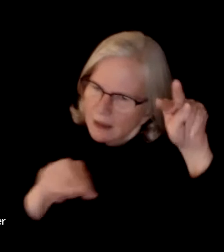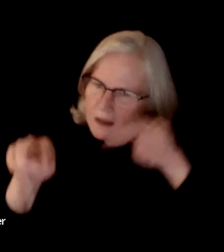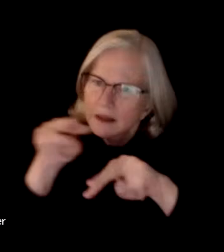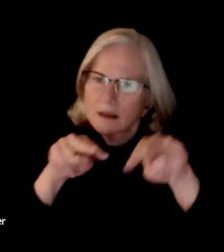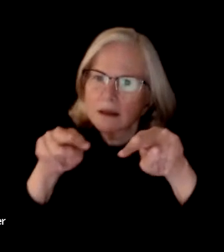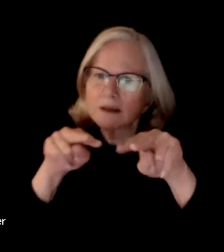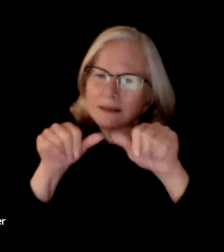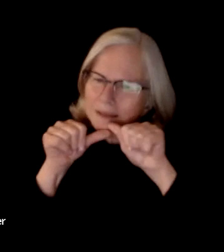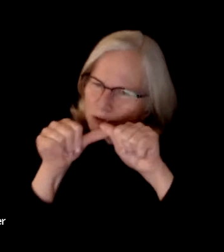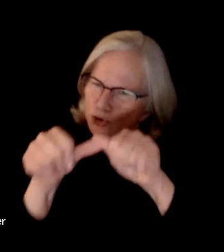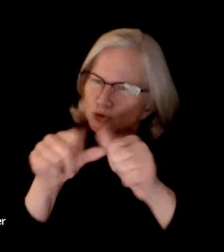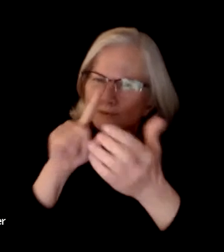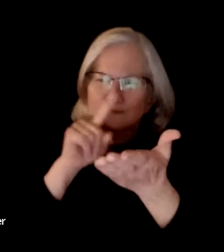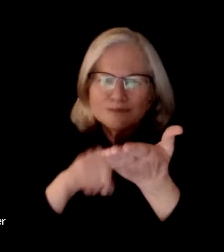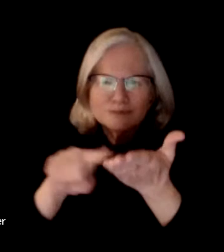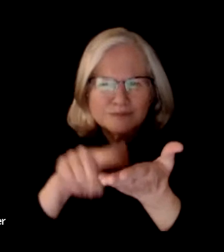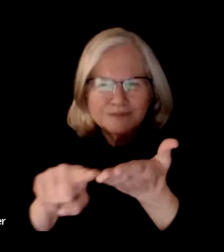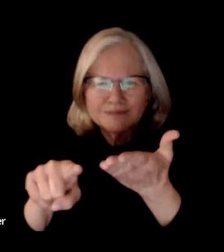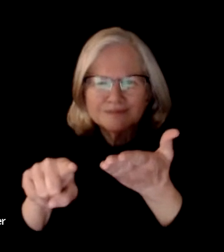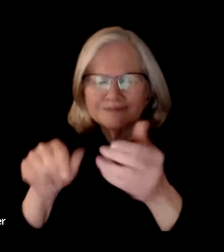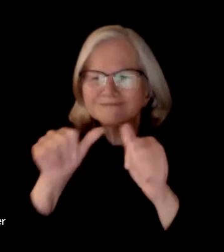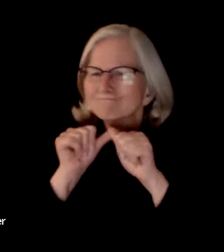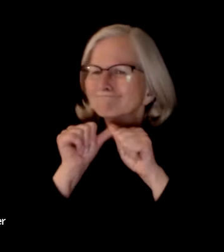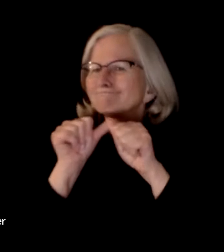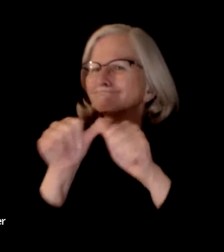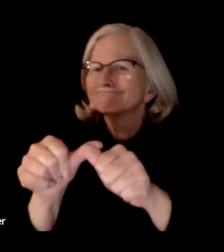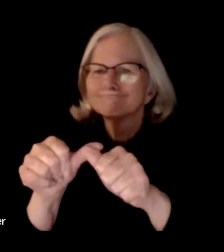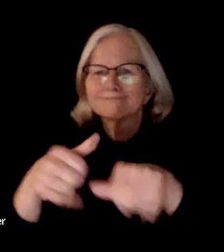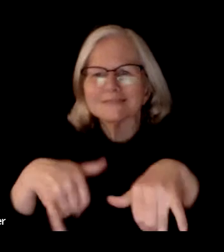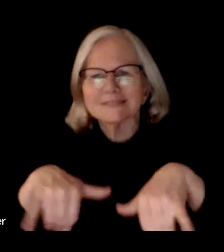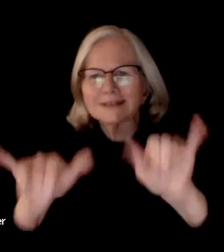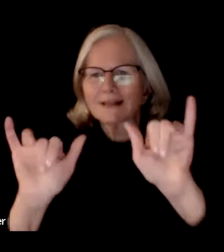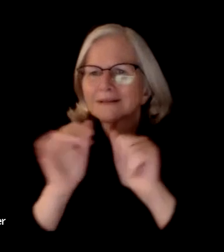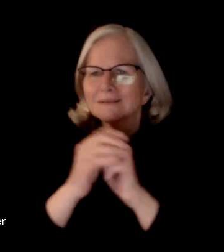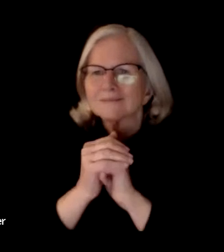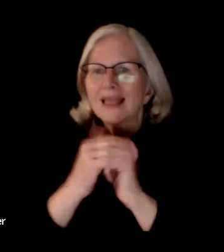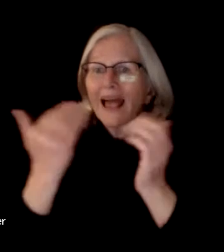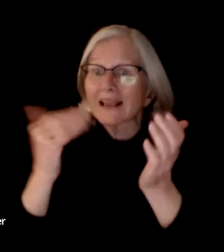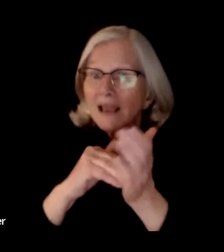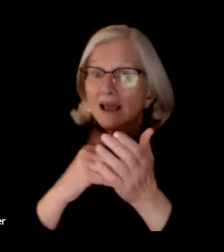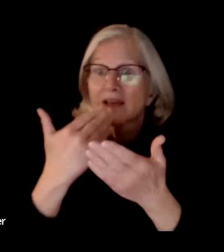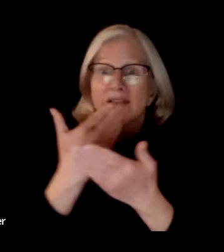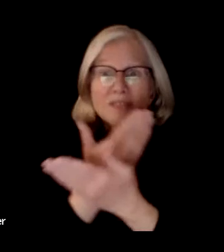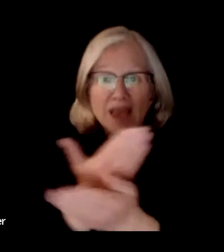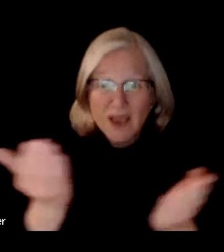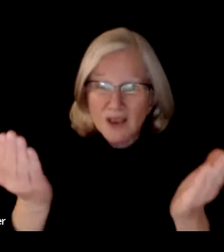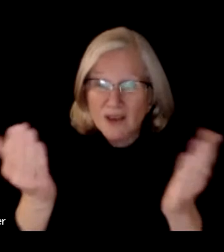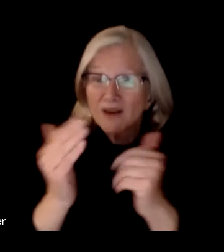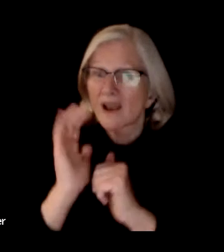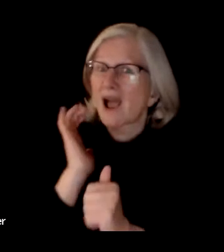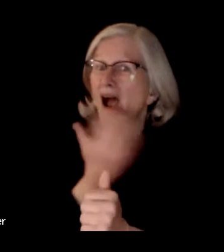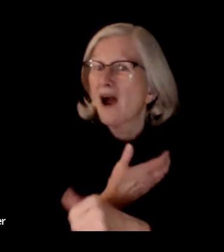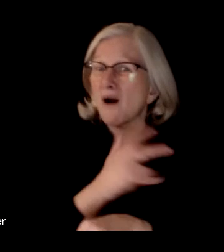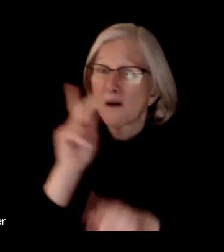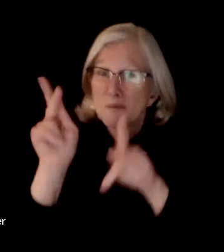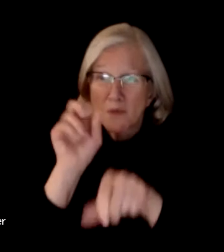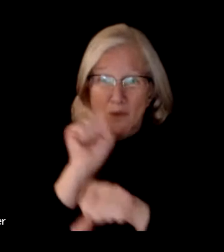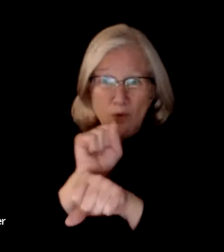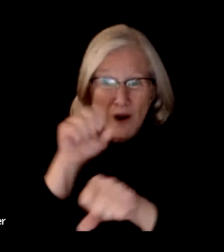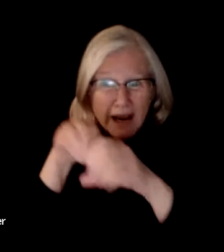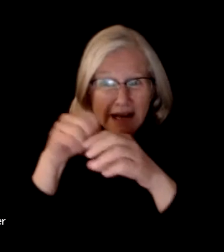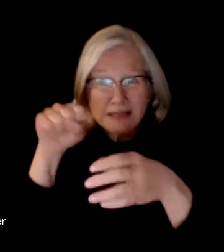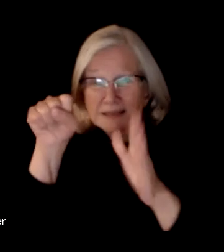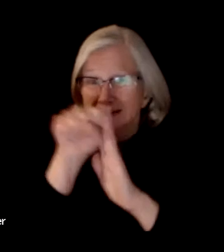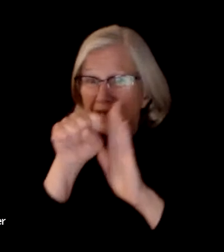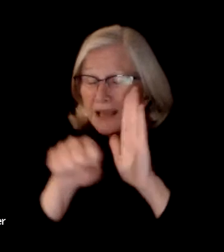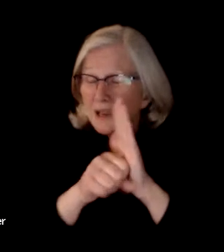so. And I think just a chance to once again thank the folks who work in our state public health lab. They are just